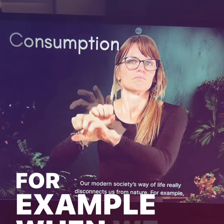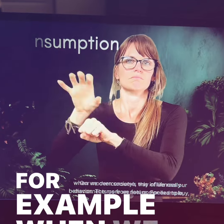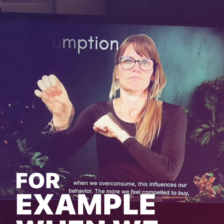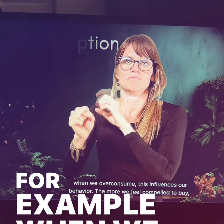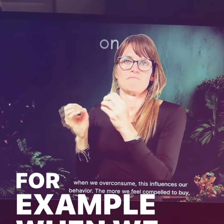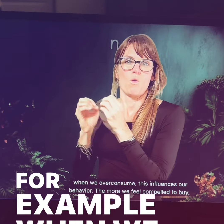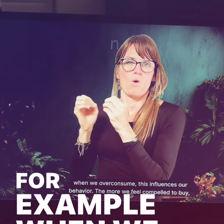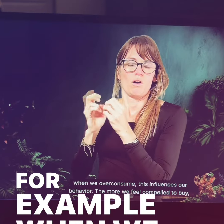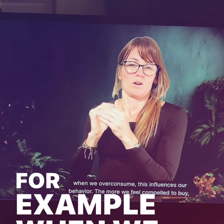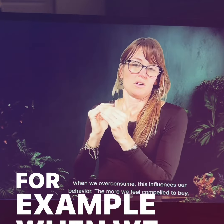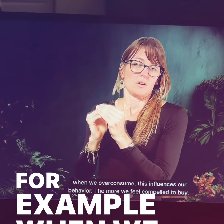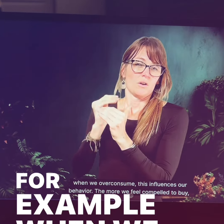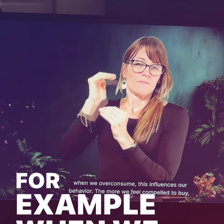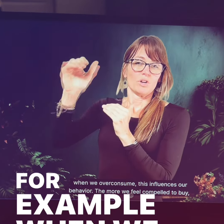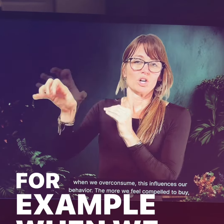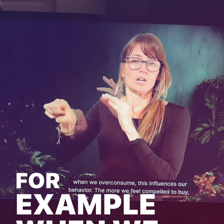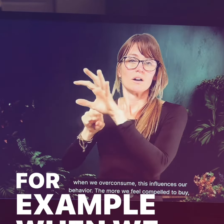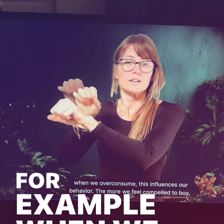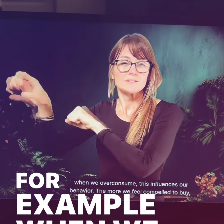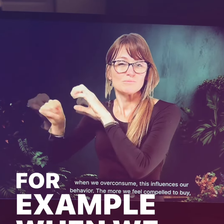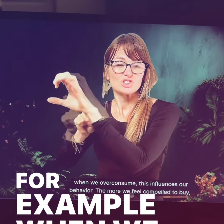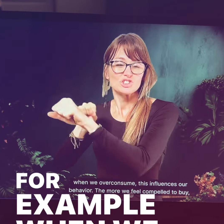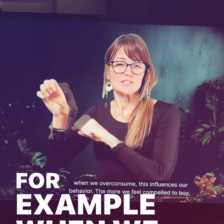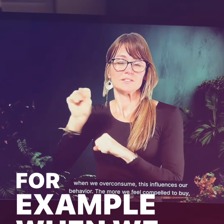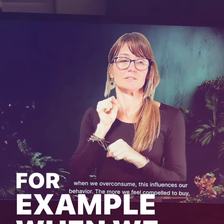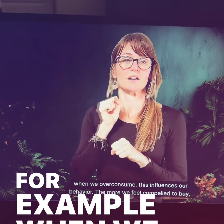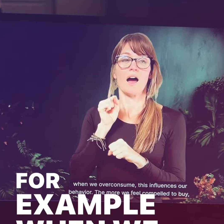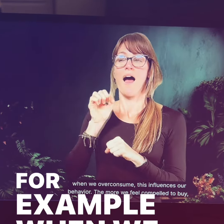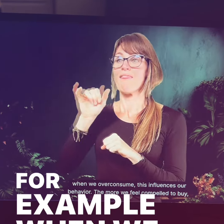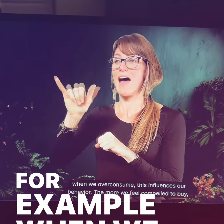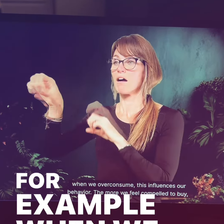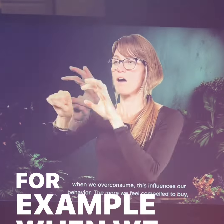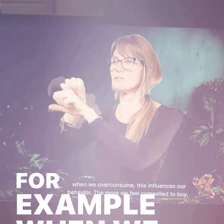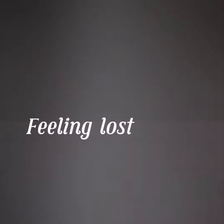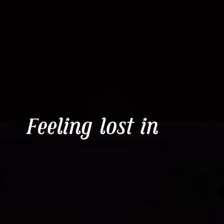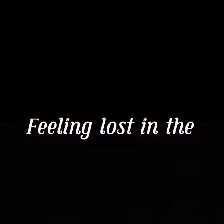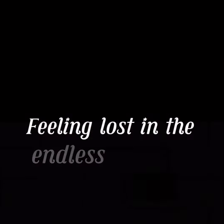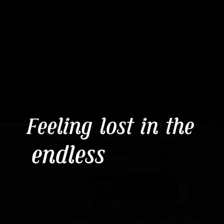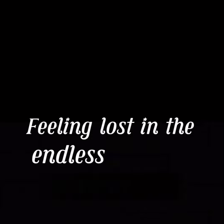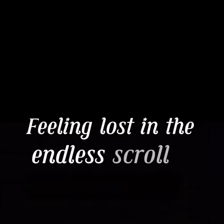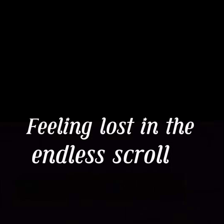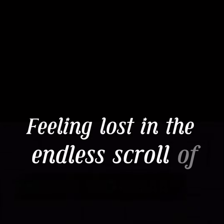when we overconsume more than we need.